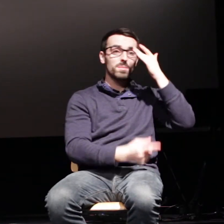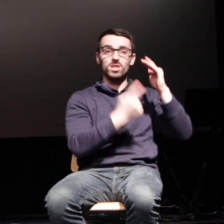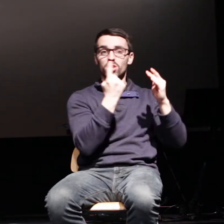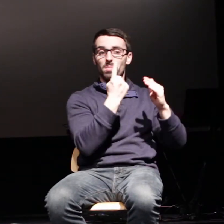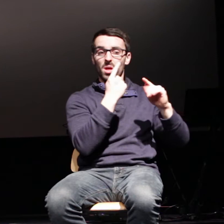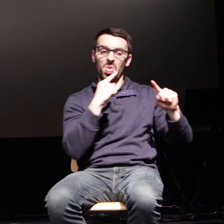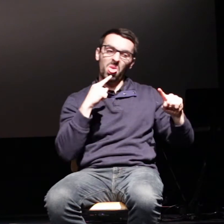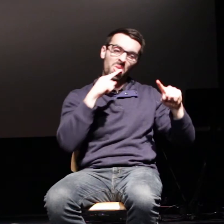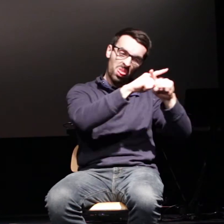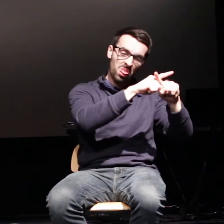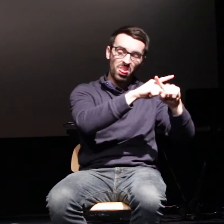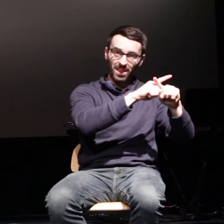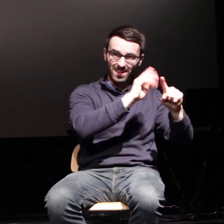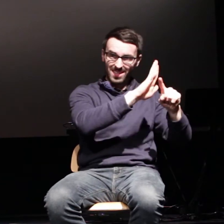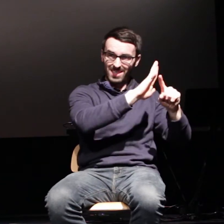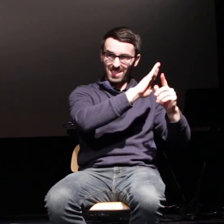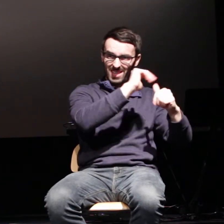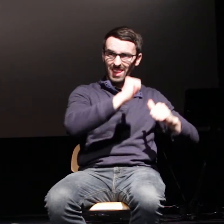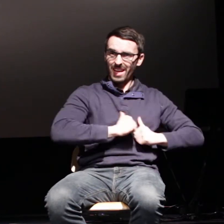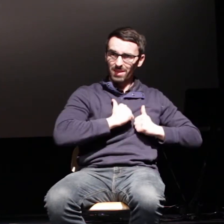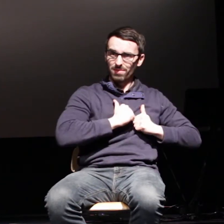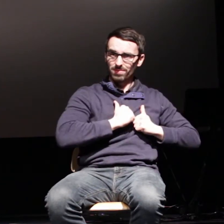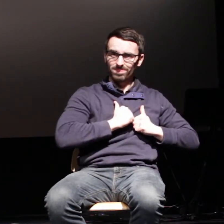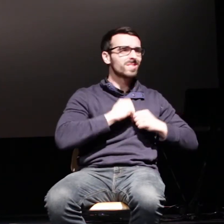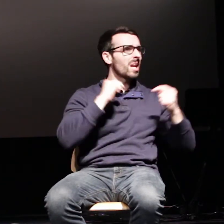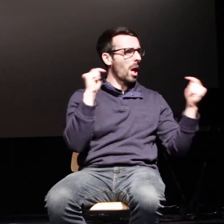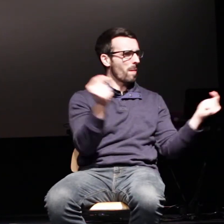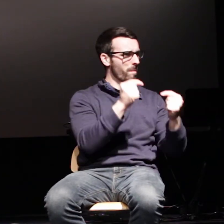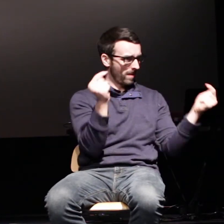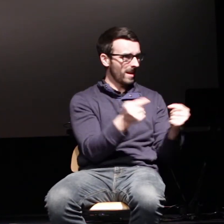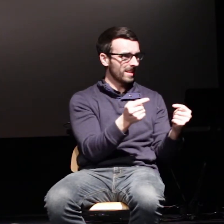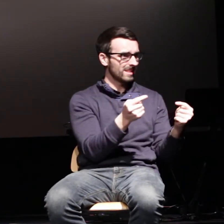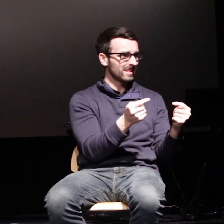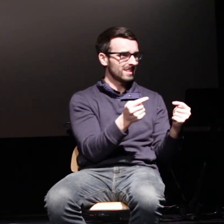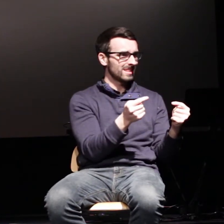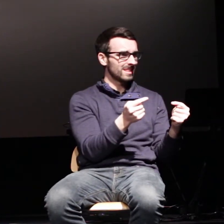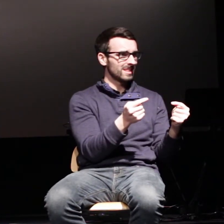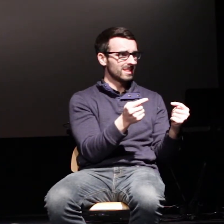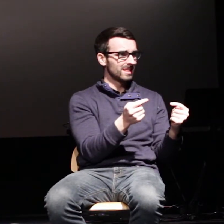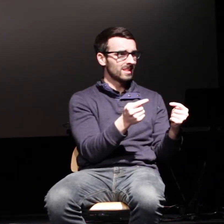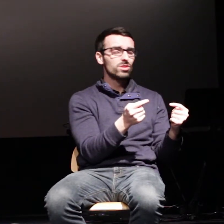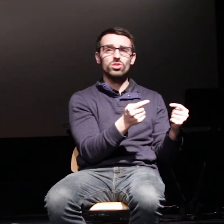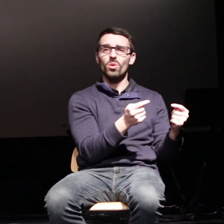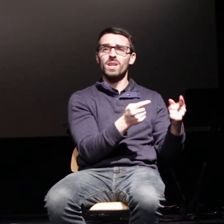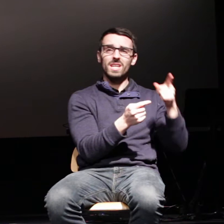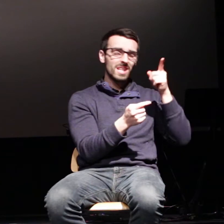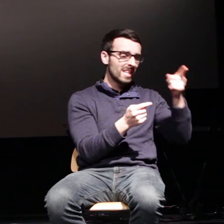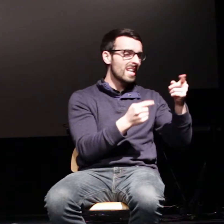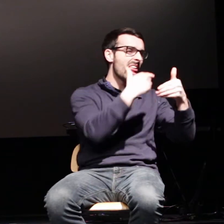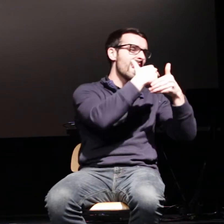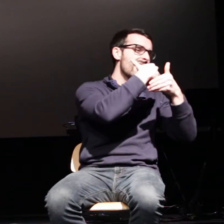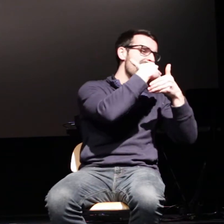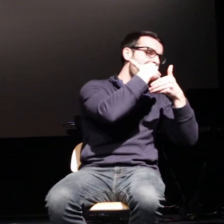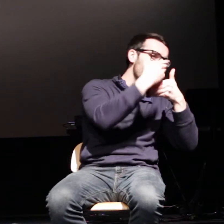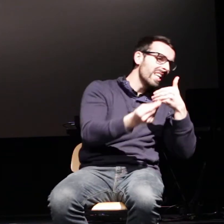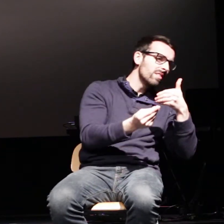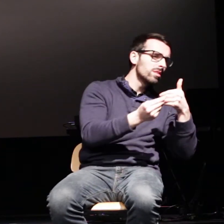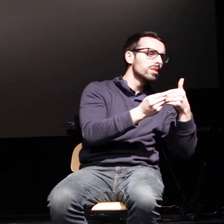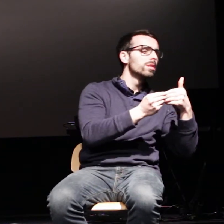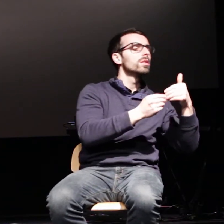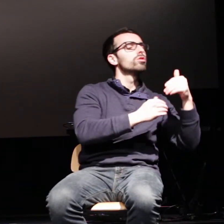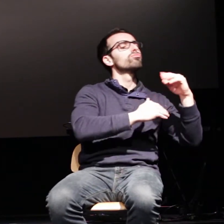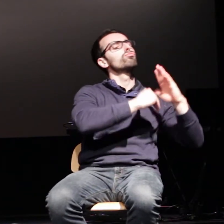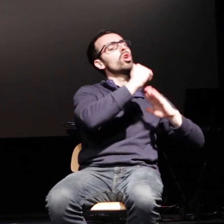life. Pain has come into his life, and it's awoken him. It's shaken him to his core, brought him out of his comfortable life, his comfortable